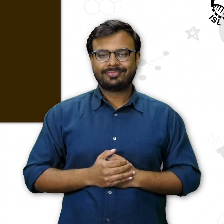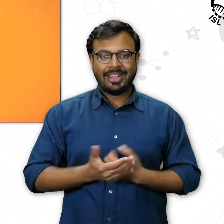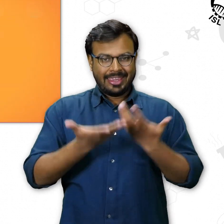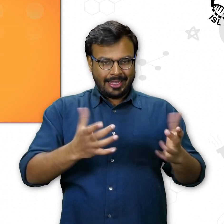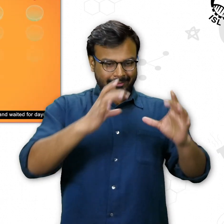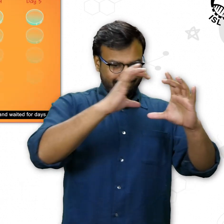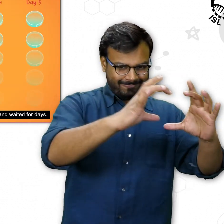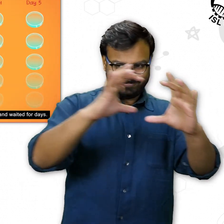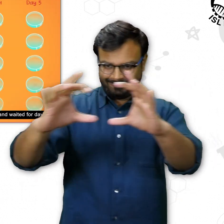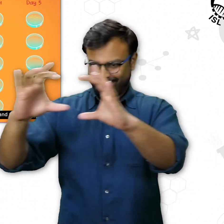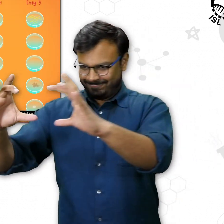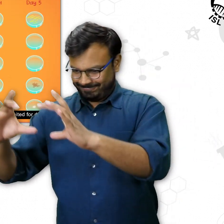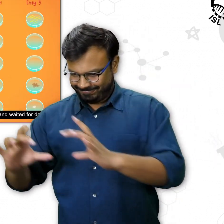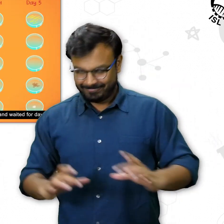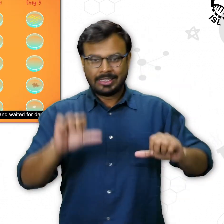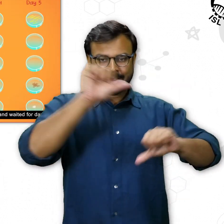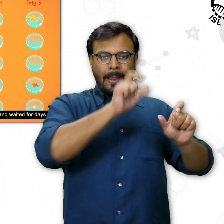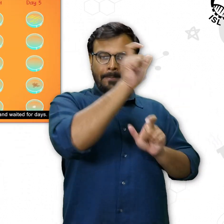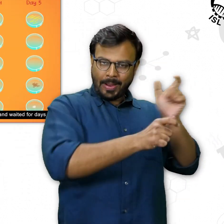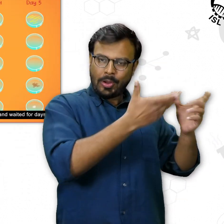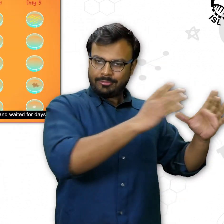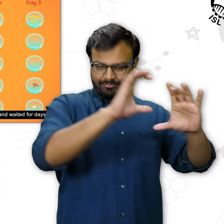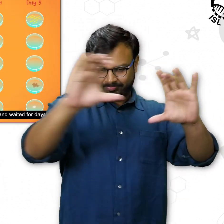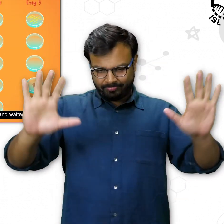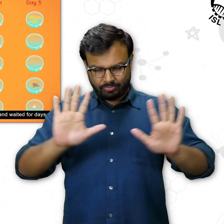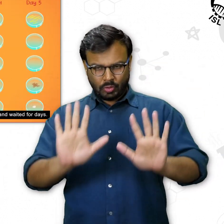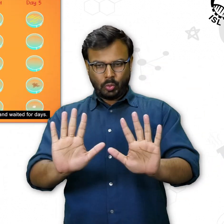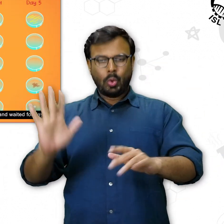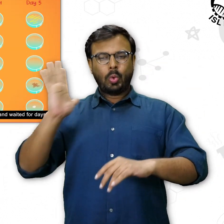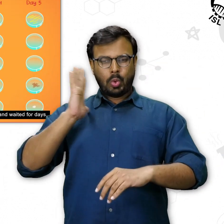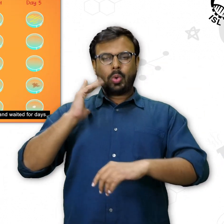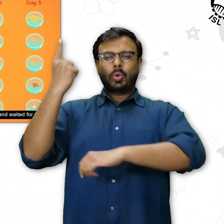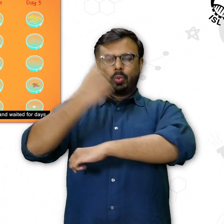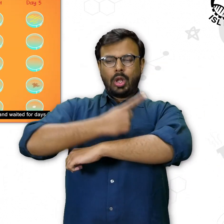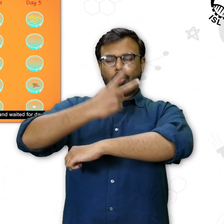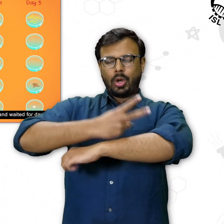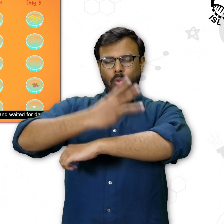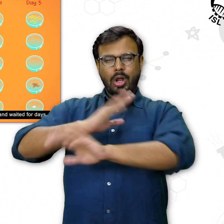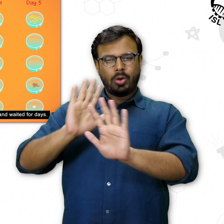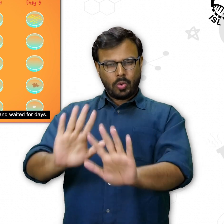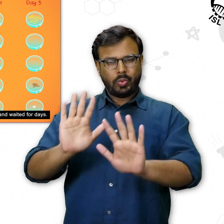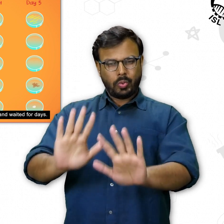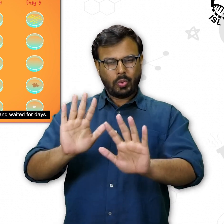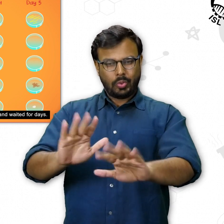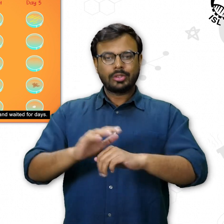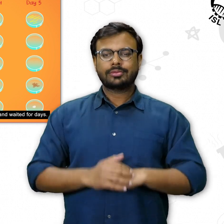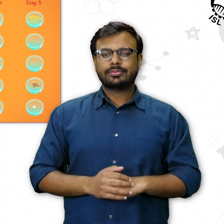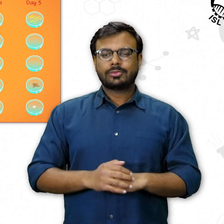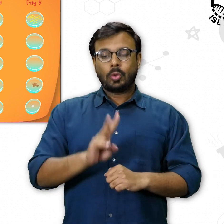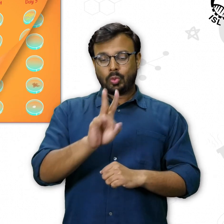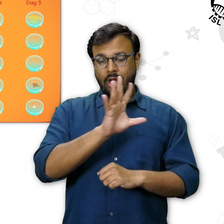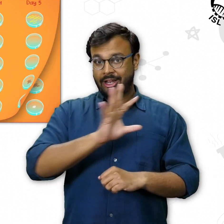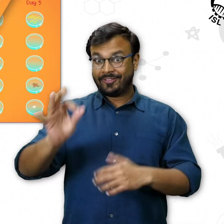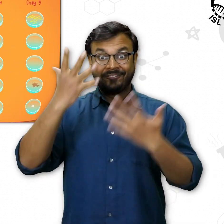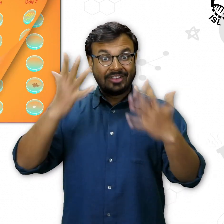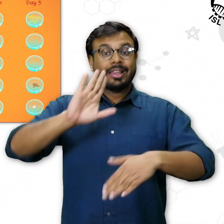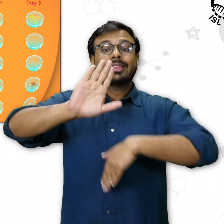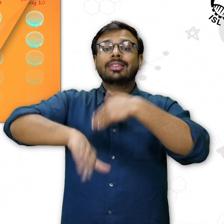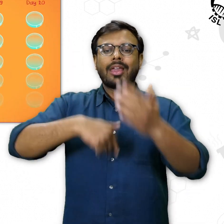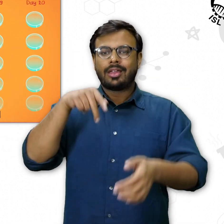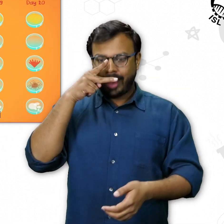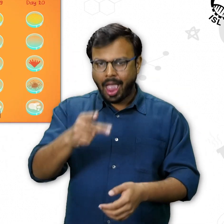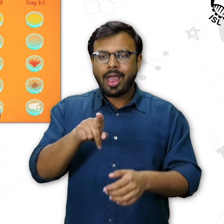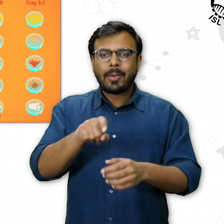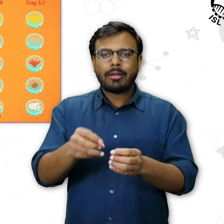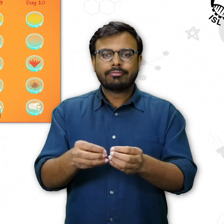there. The scientists tried these samples on different microbial growth media and waited for days. After about 2